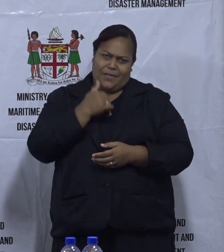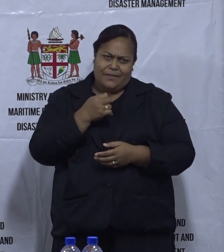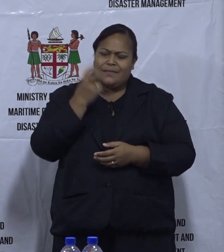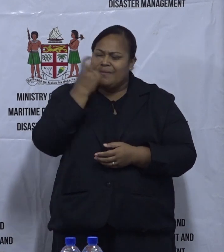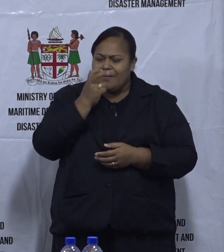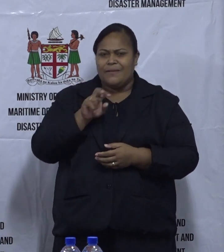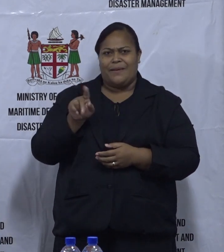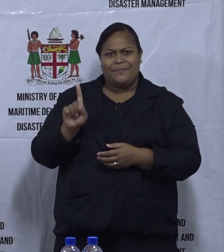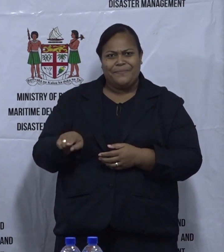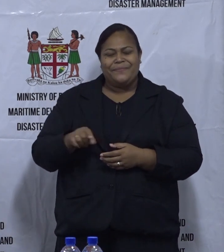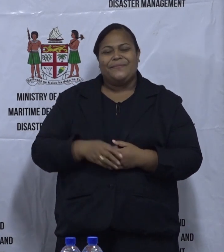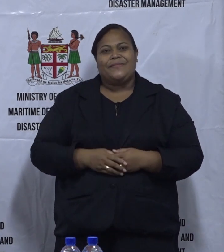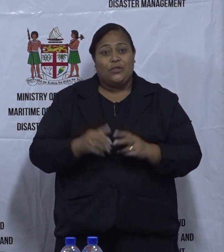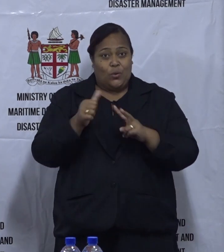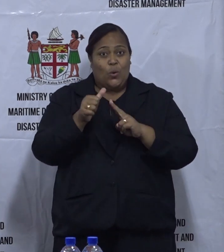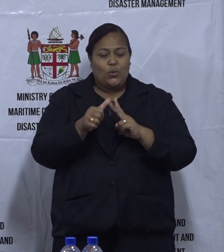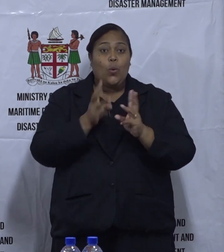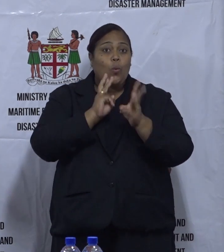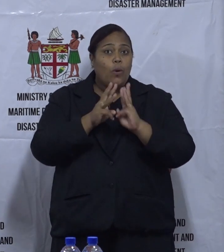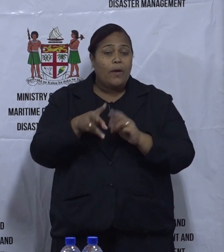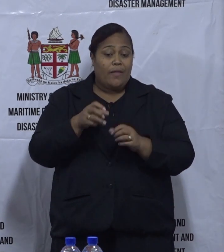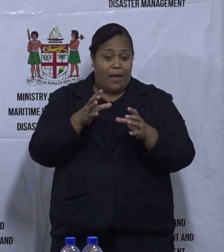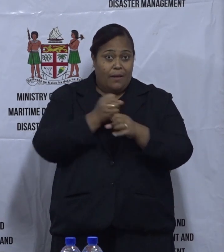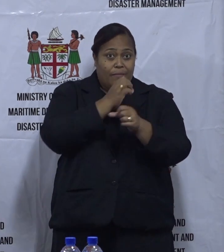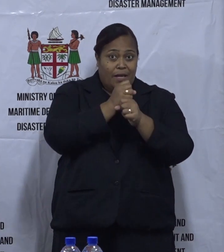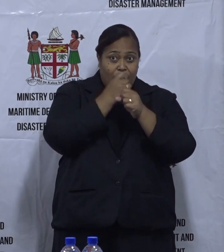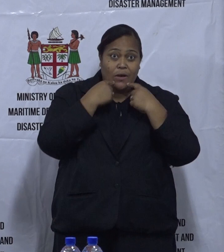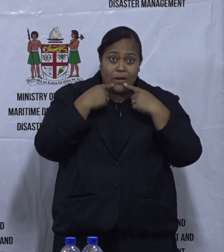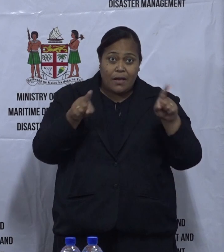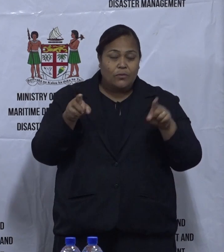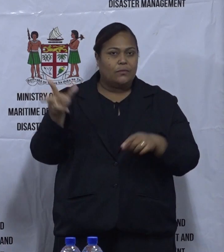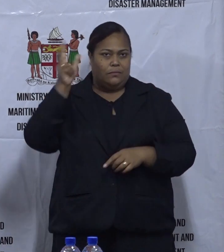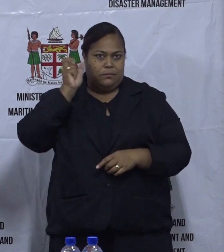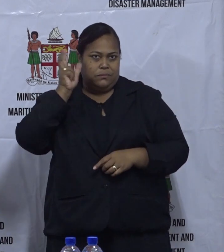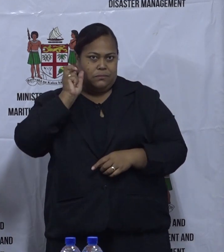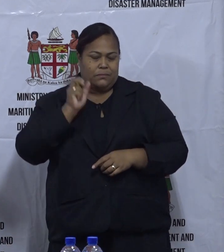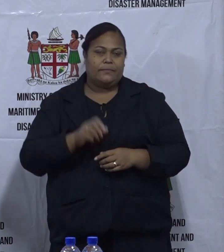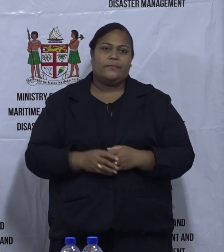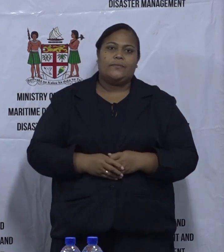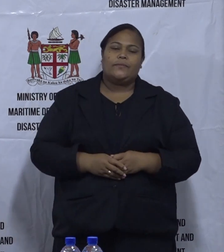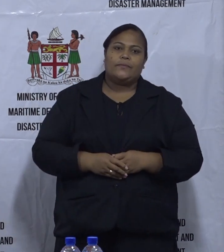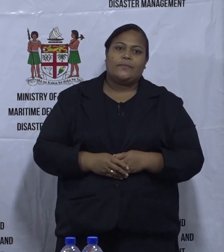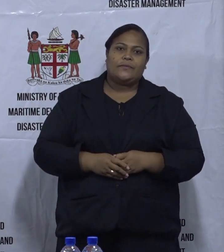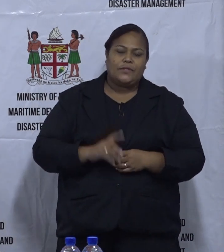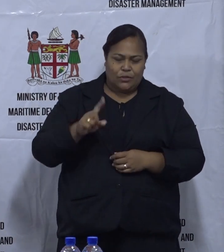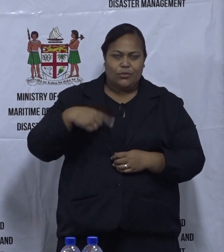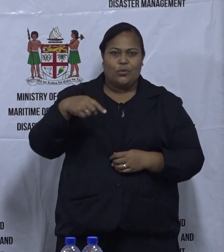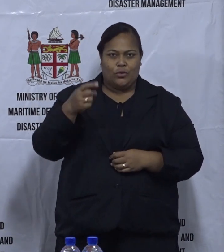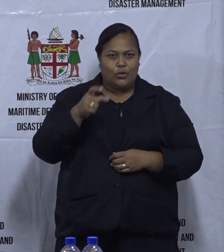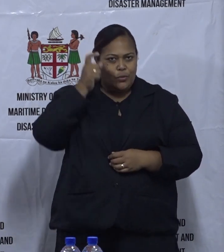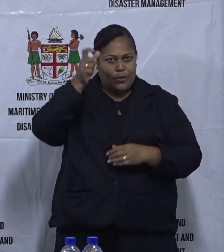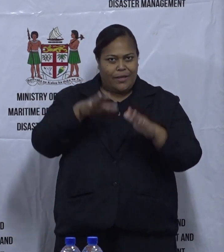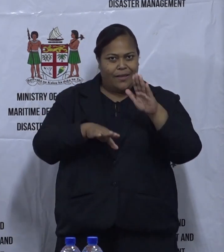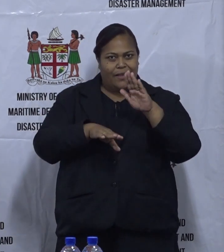monitoring the latest weather updates issued by authorities and remain alert. I thank you,